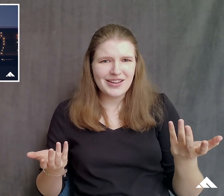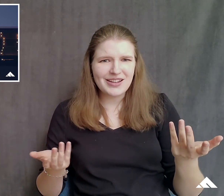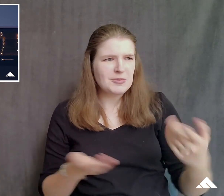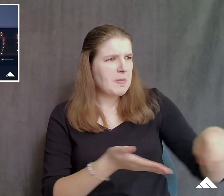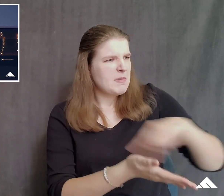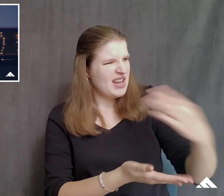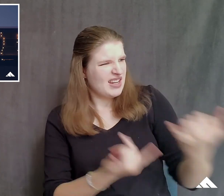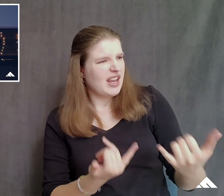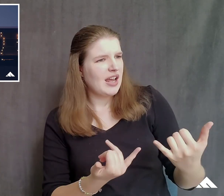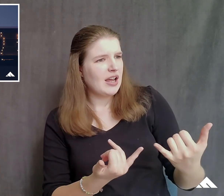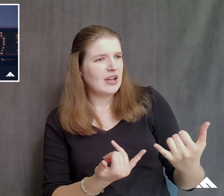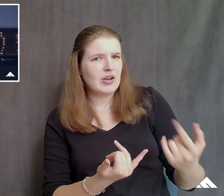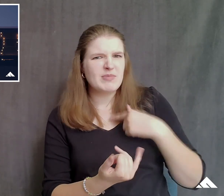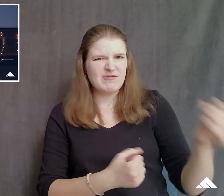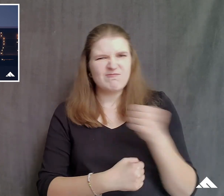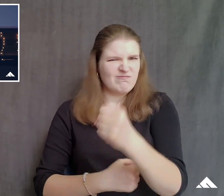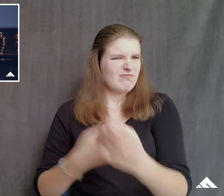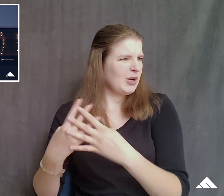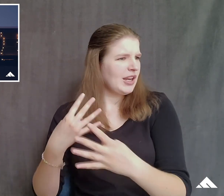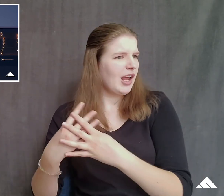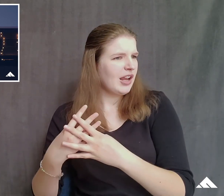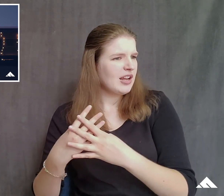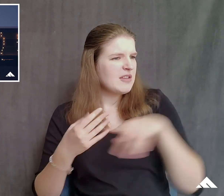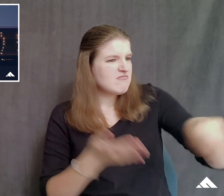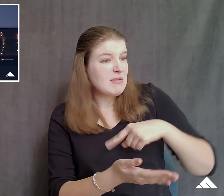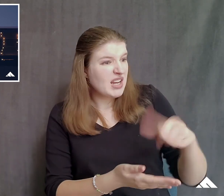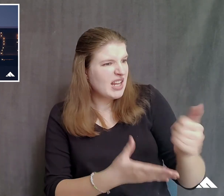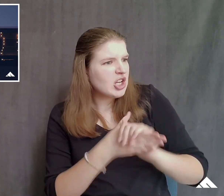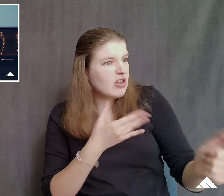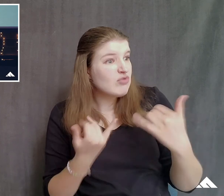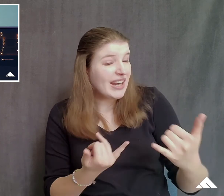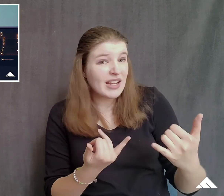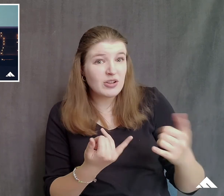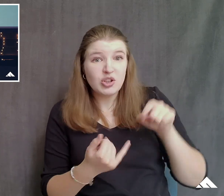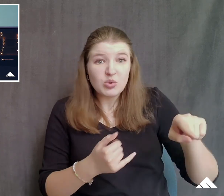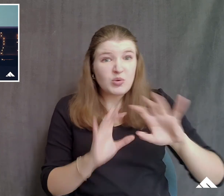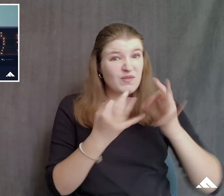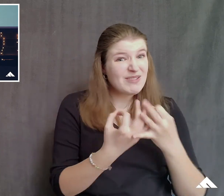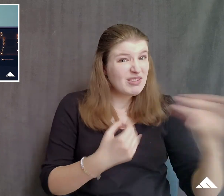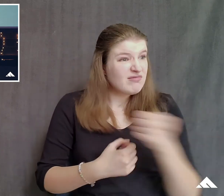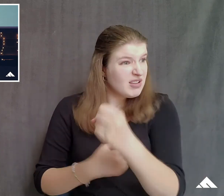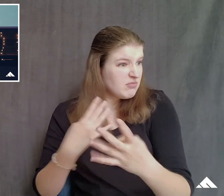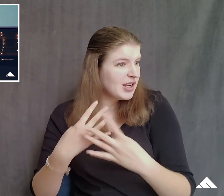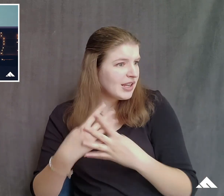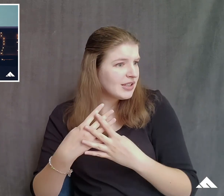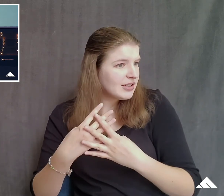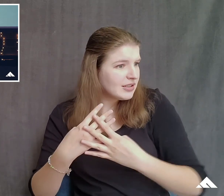Pay up now. I'm going to throw you into prison. If you don't pay me 10 bucks right now, I'm going to put you and your family in prison. Get all your...